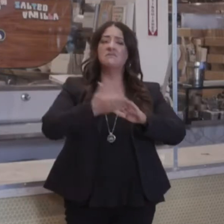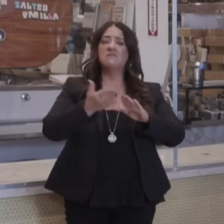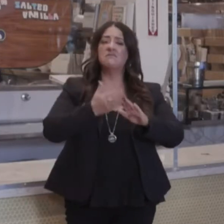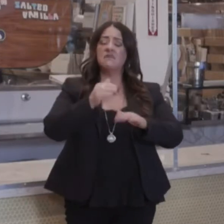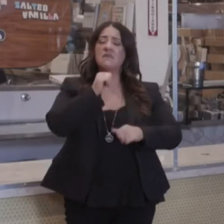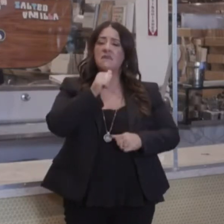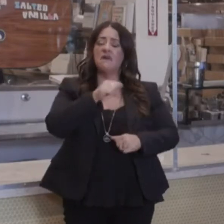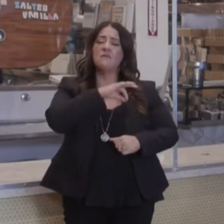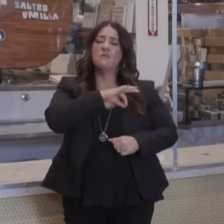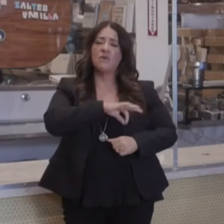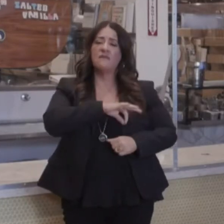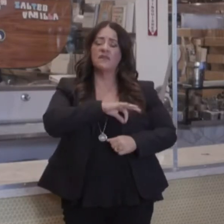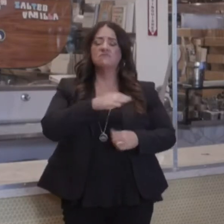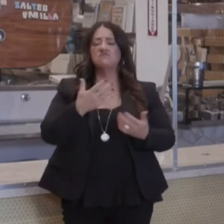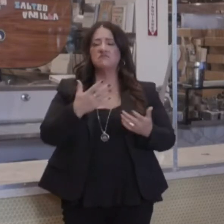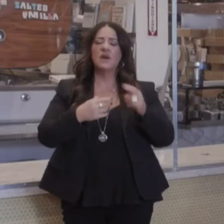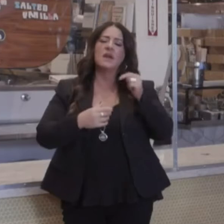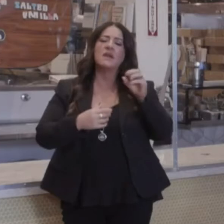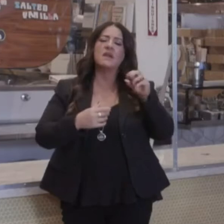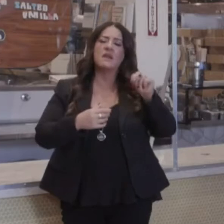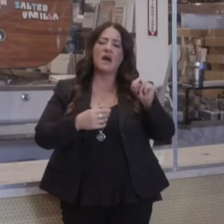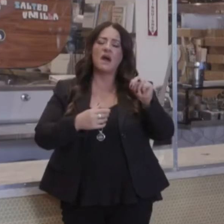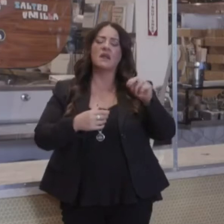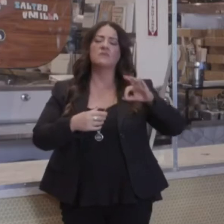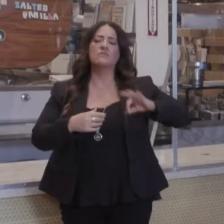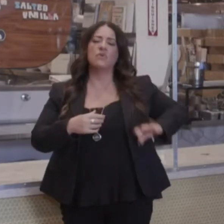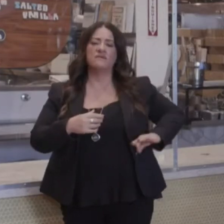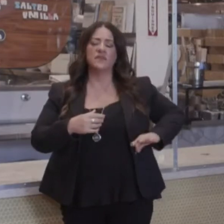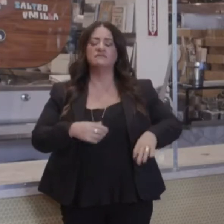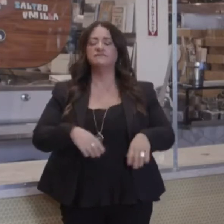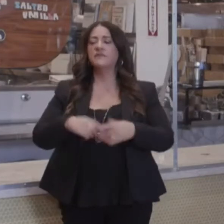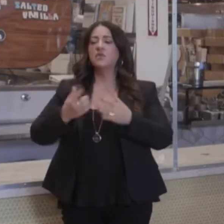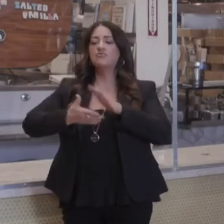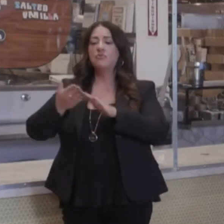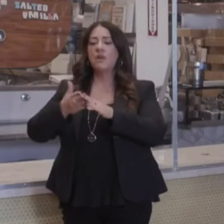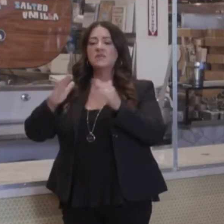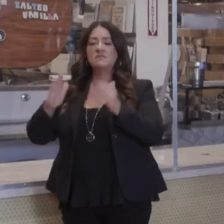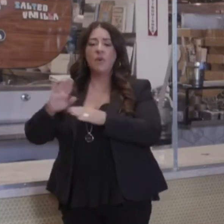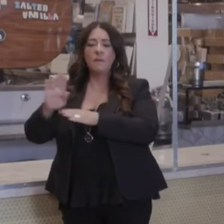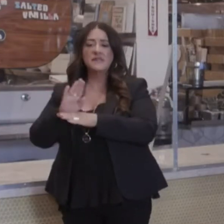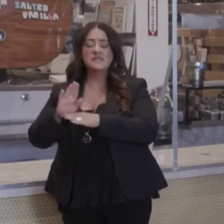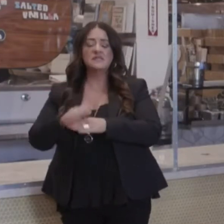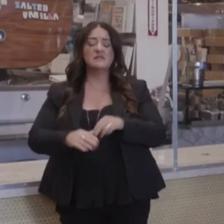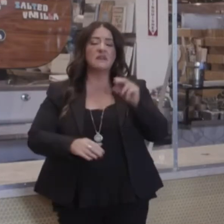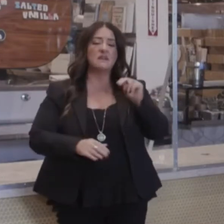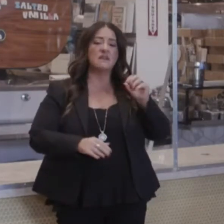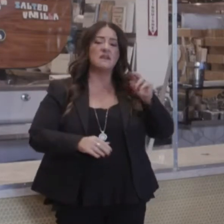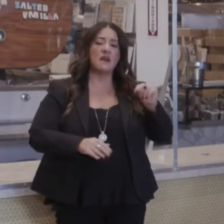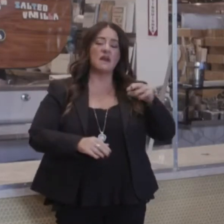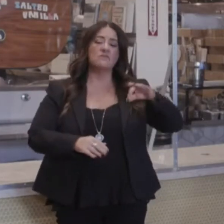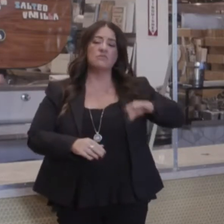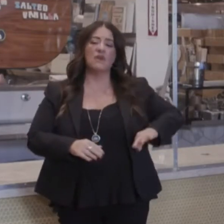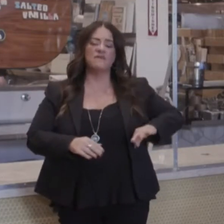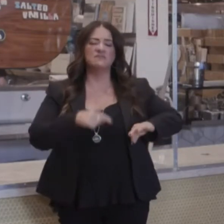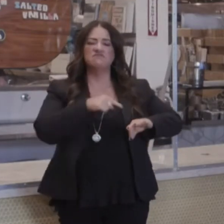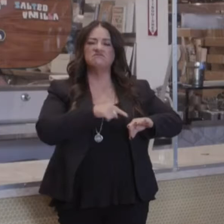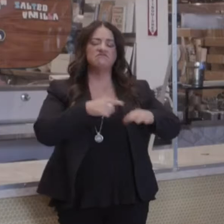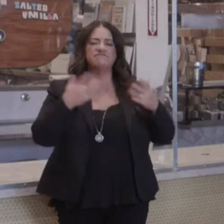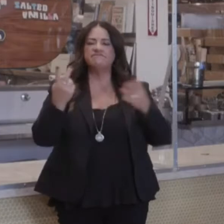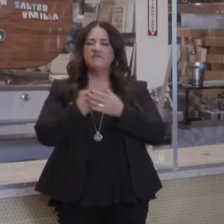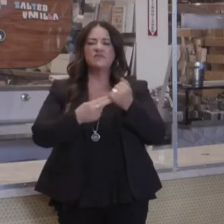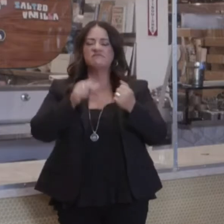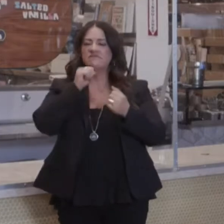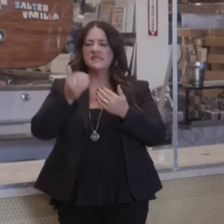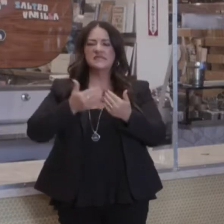office. Running nonprofits and small businesses is never a casual enterprise. It's harder now. The